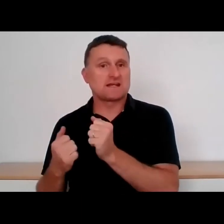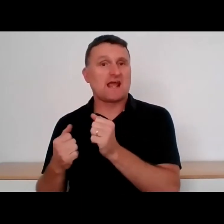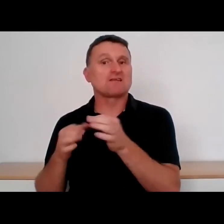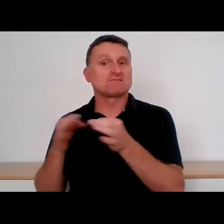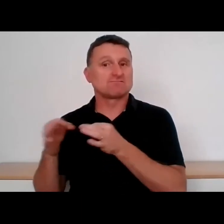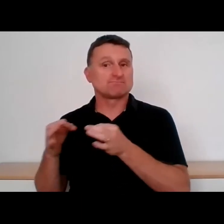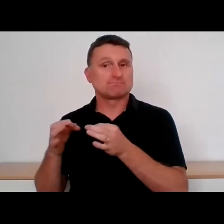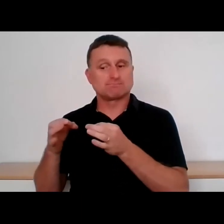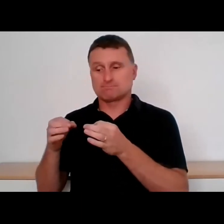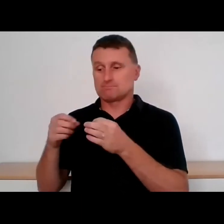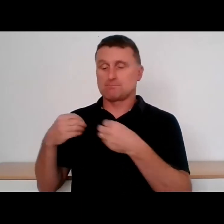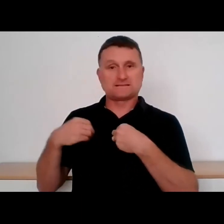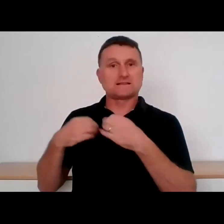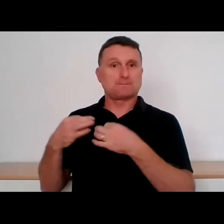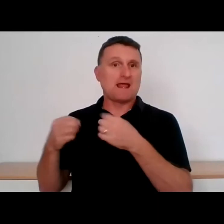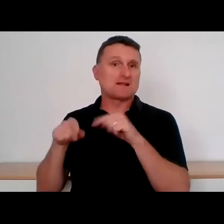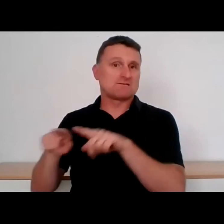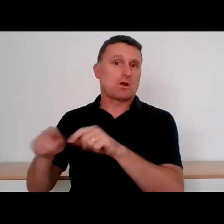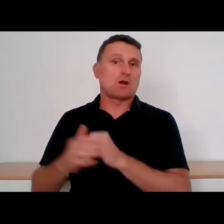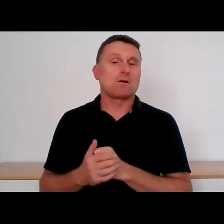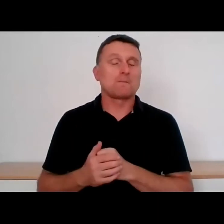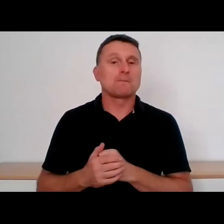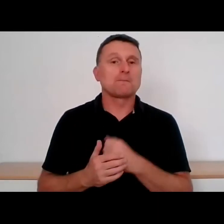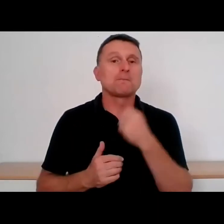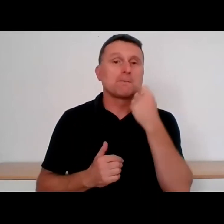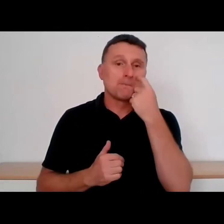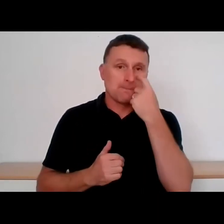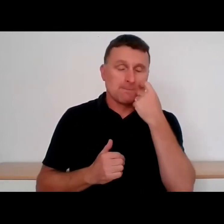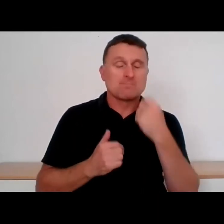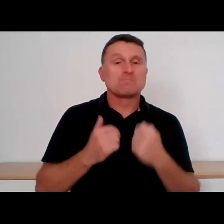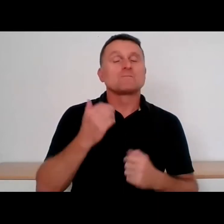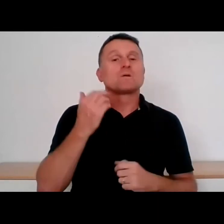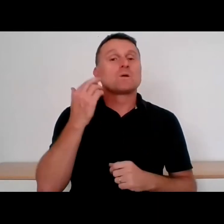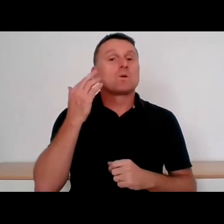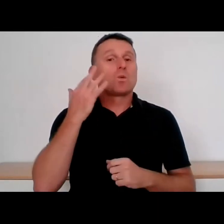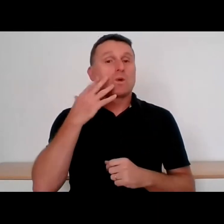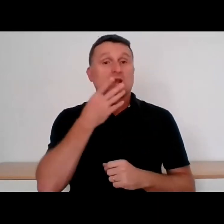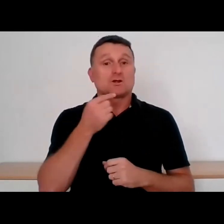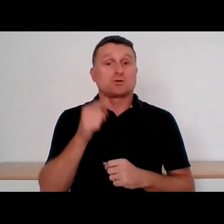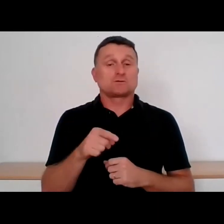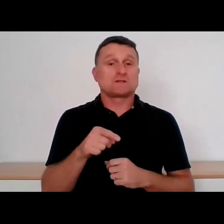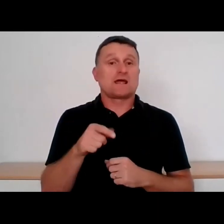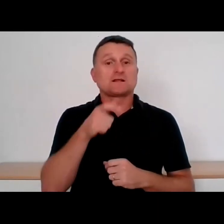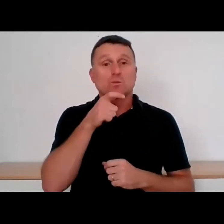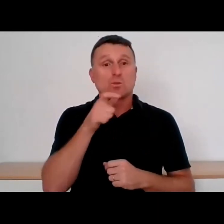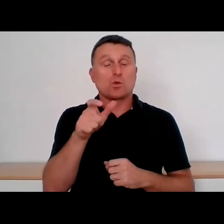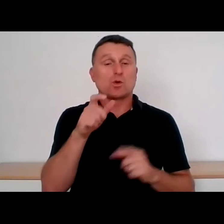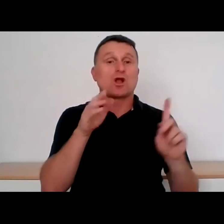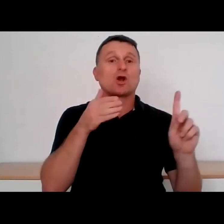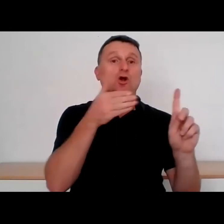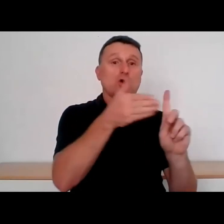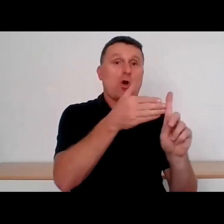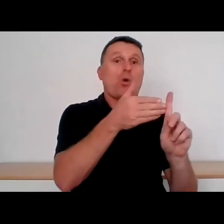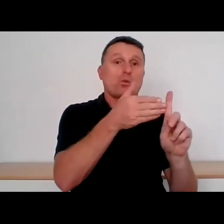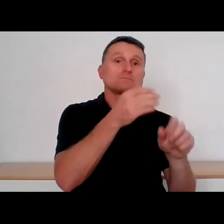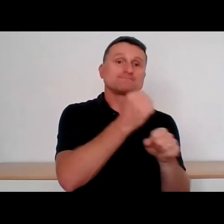It might be helpful to scope out what I mean when I use these terms. The term goal is used